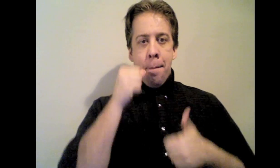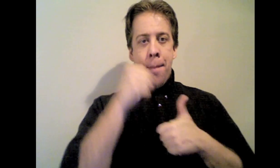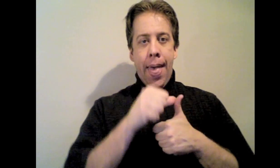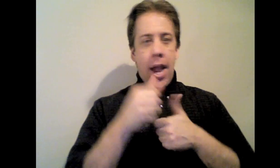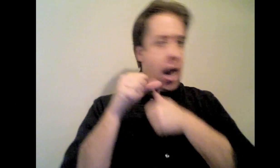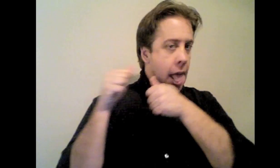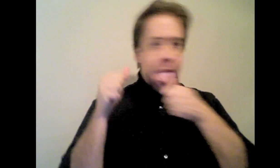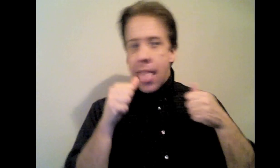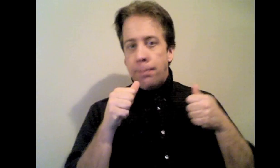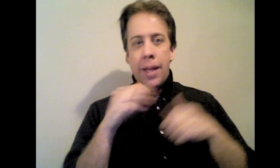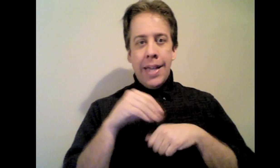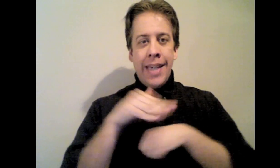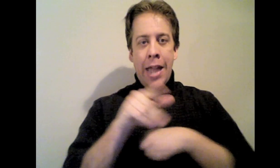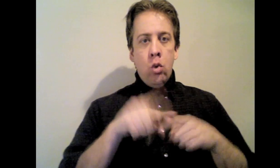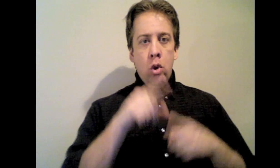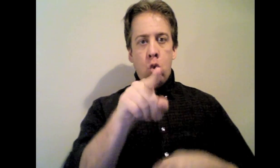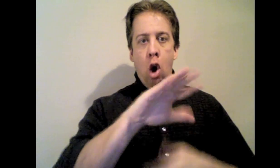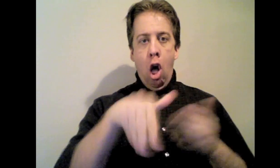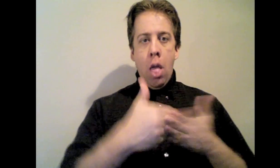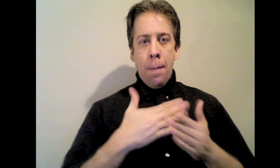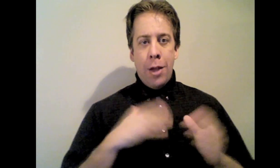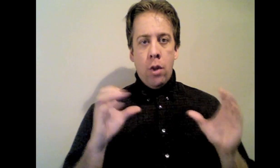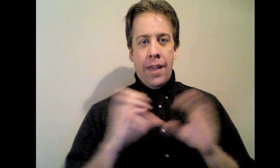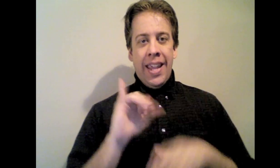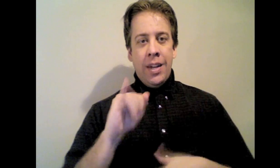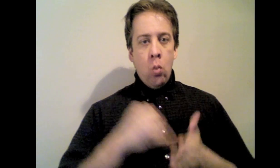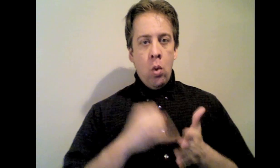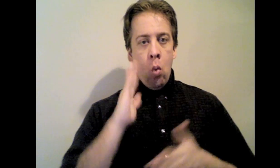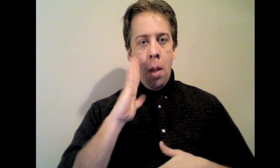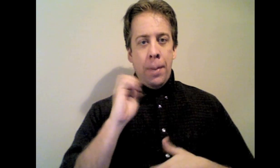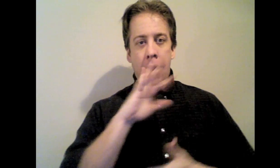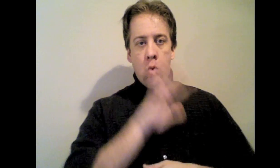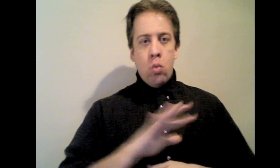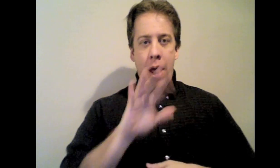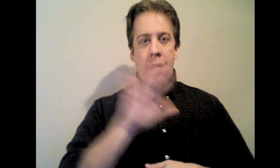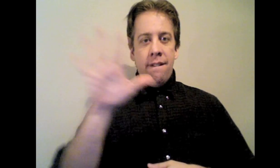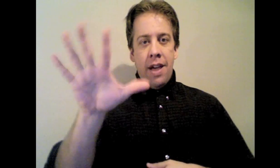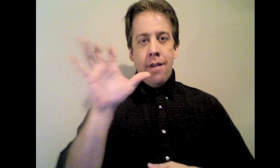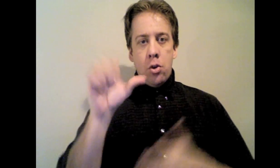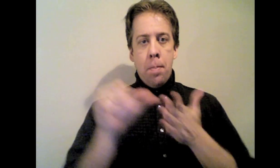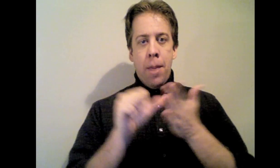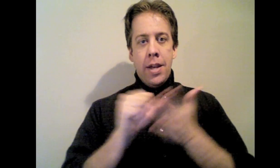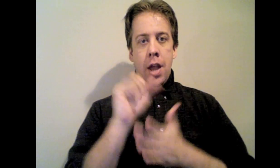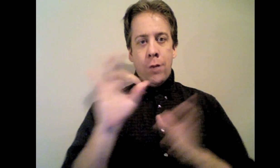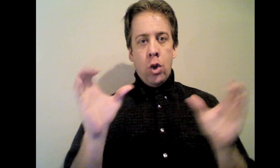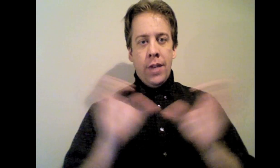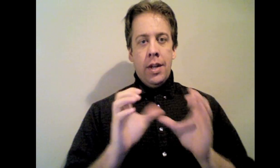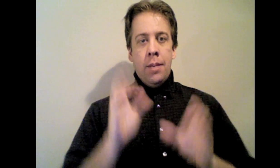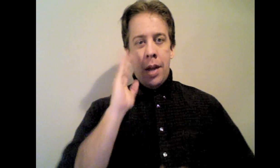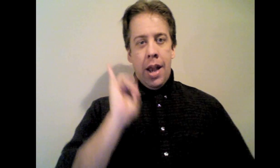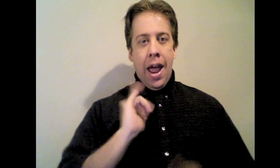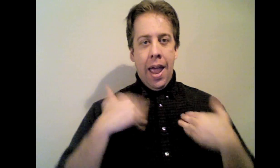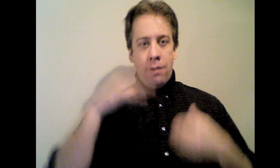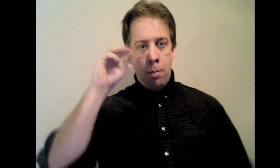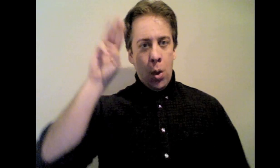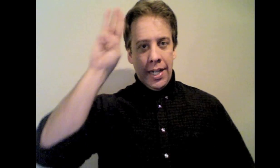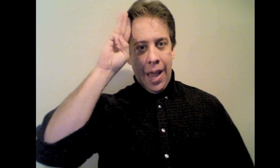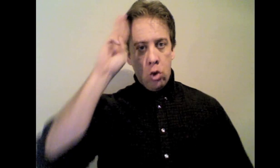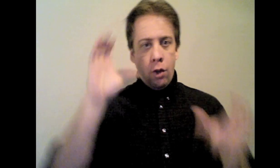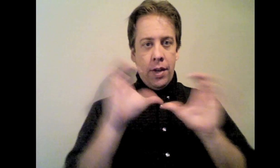can put them in an email as an attachment. I can send a hard copy to you. I can show you all my certifications. It'll be around 500 pages of certification